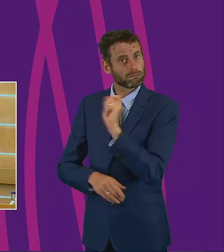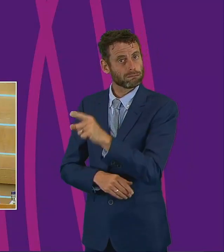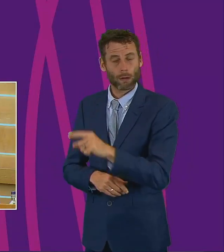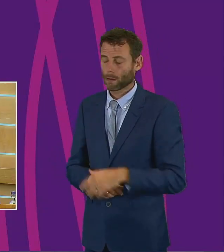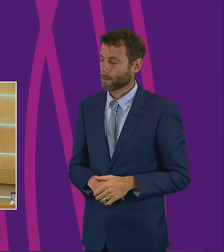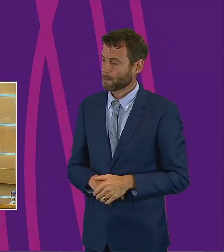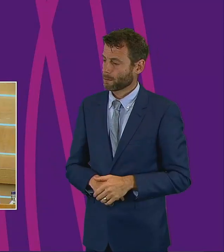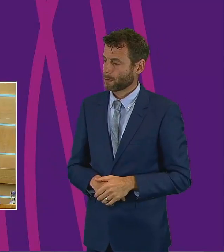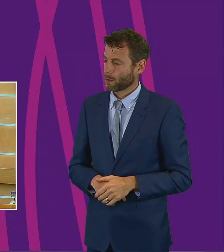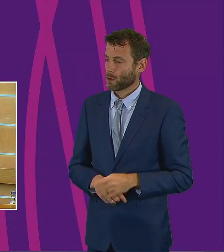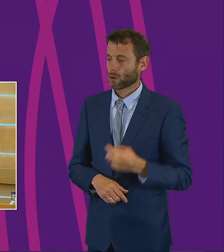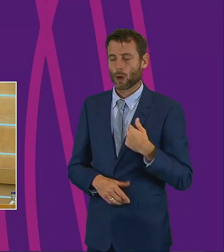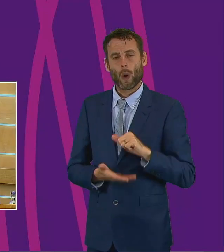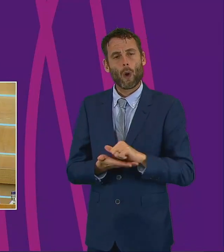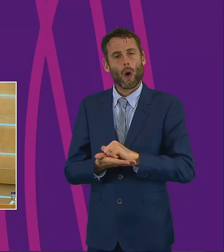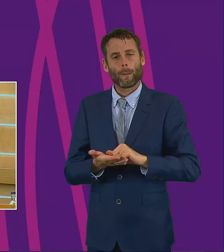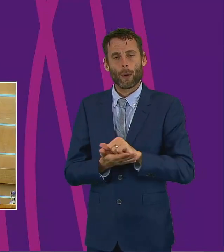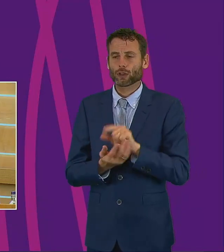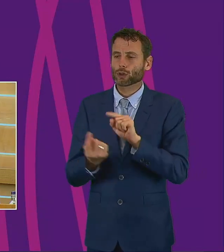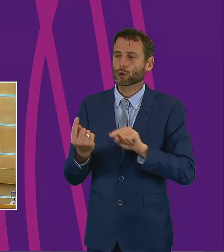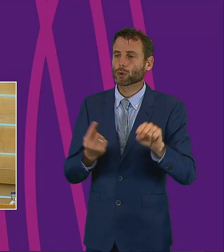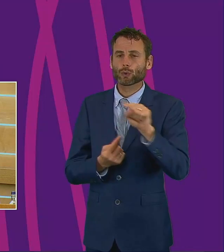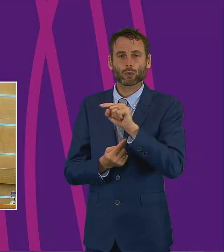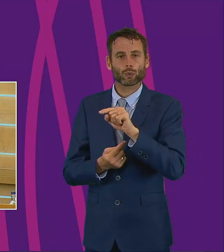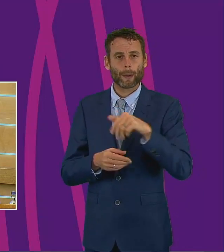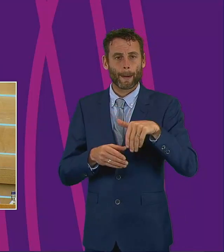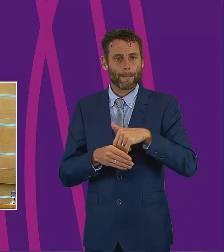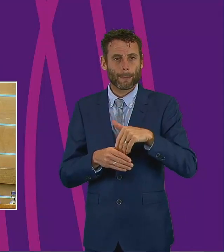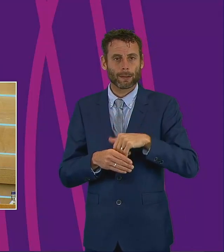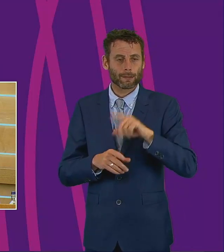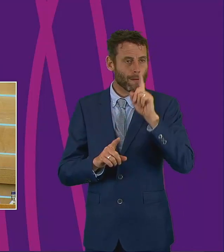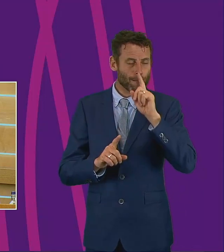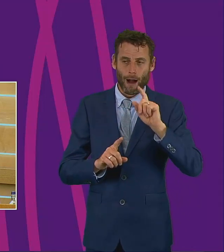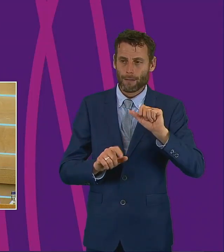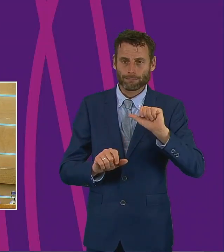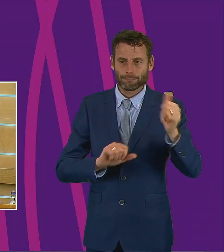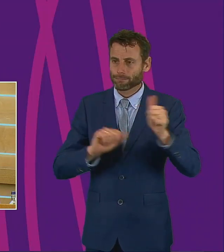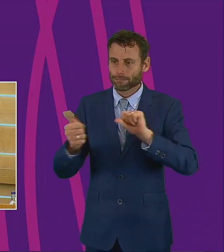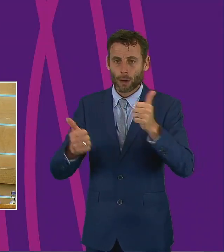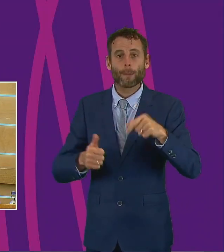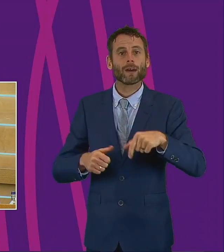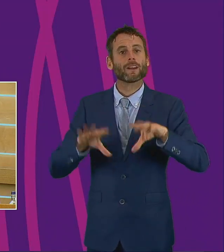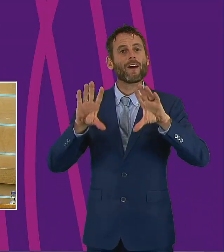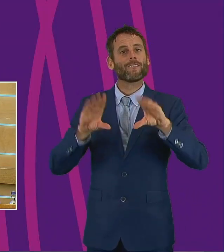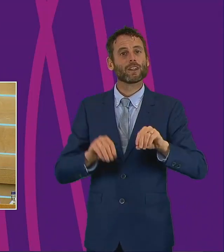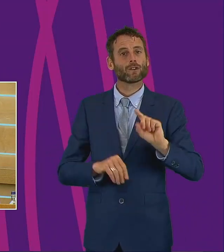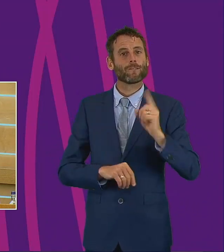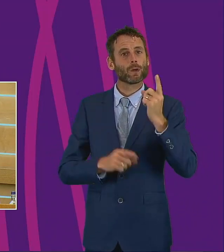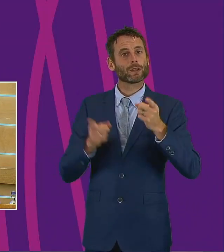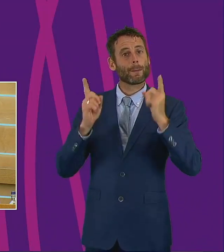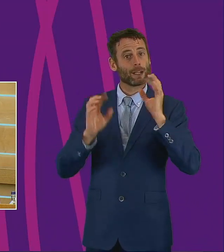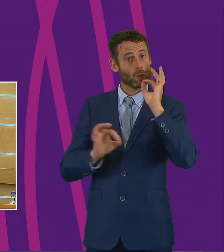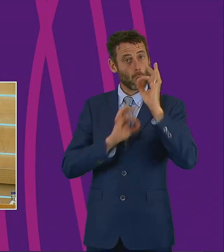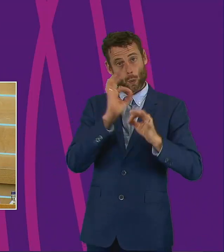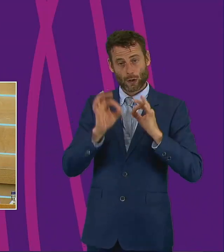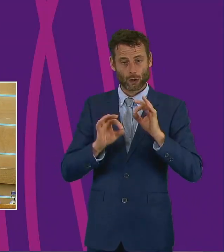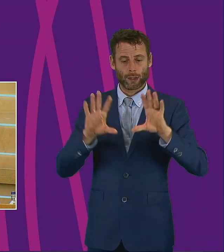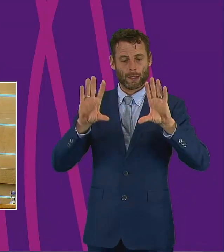apologies to more than a dozen members who we didn't get a chance to reach, but that concludes First Minister's questions. We're going to suspend and resume